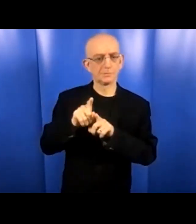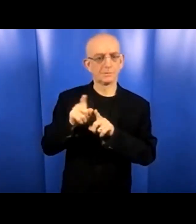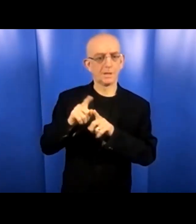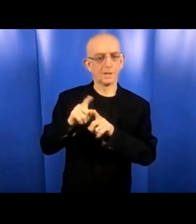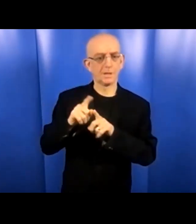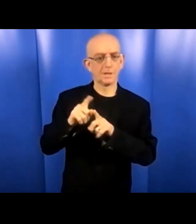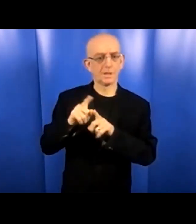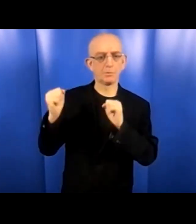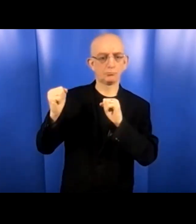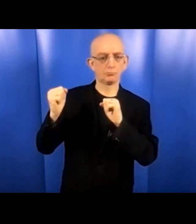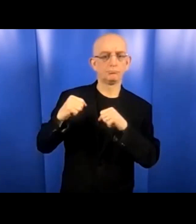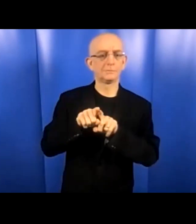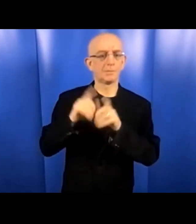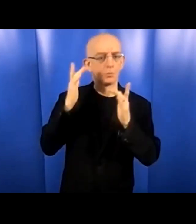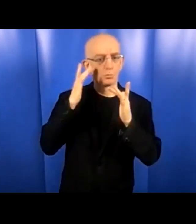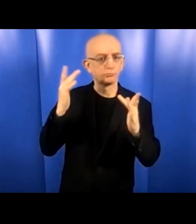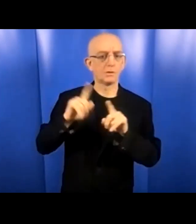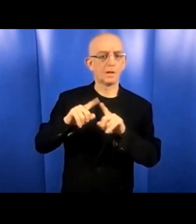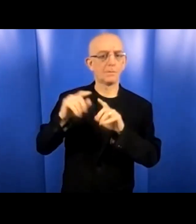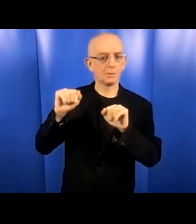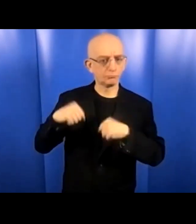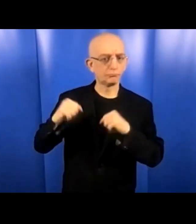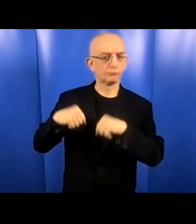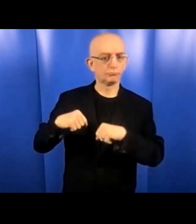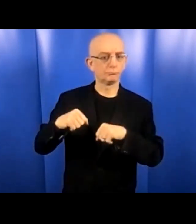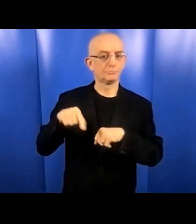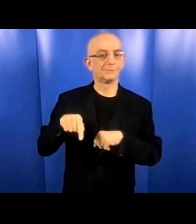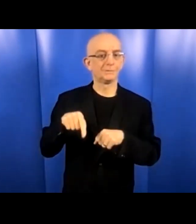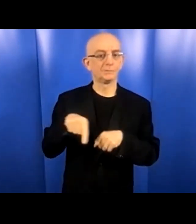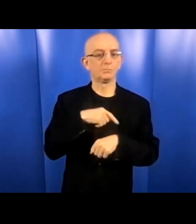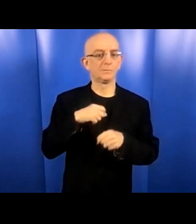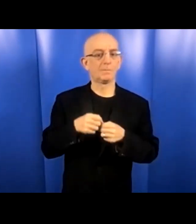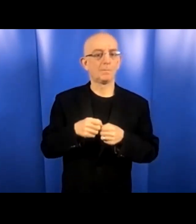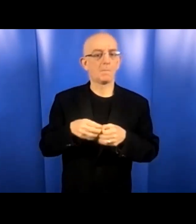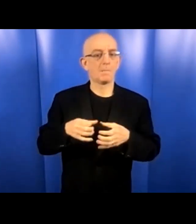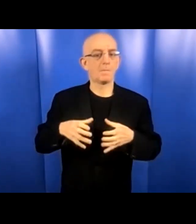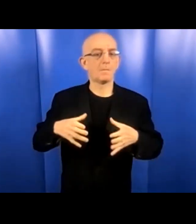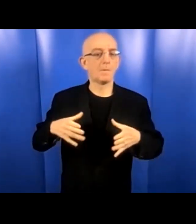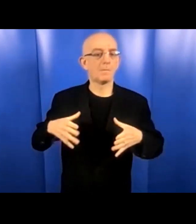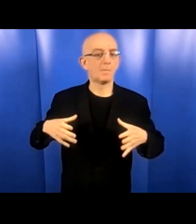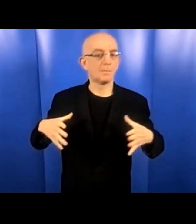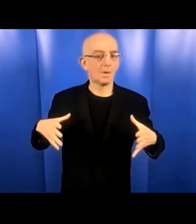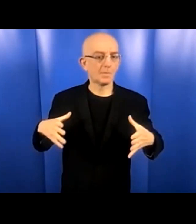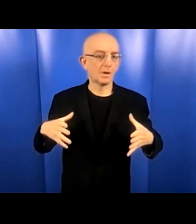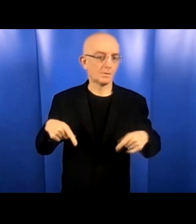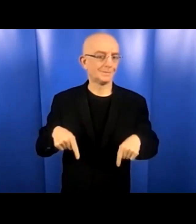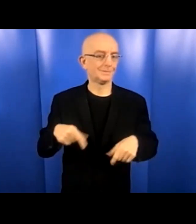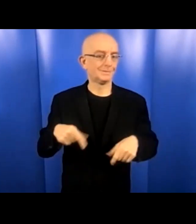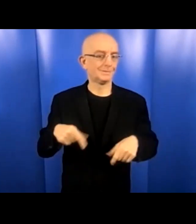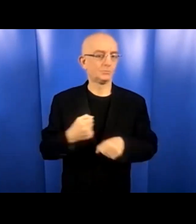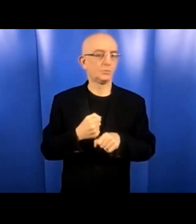to grow in the region in the work that we do here, but also to gain traction into the